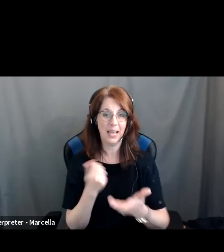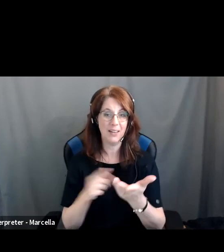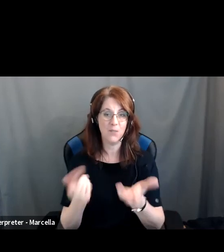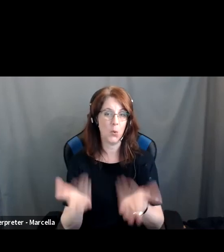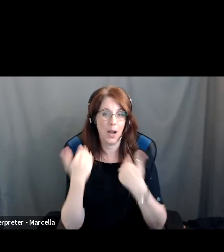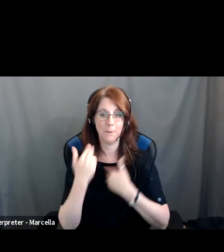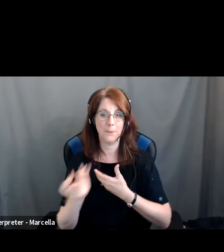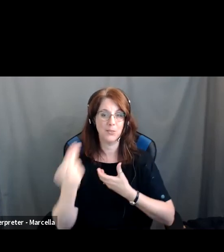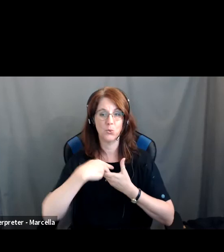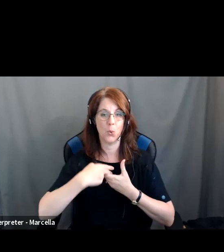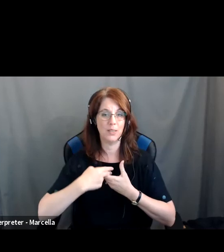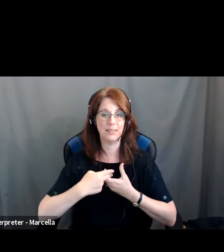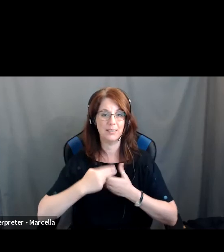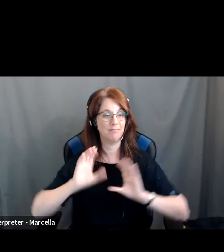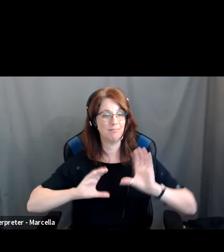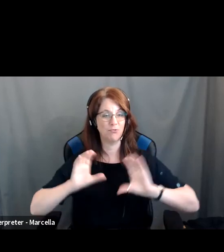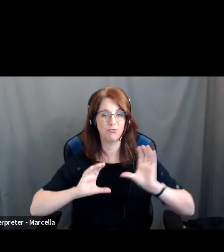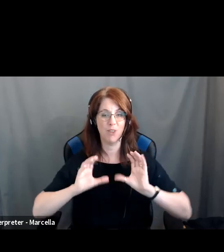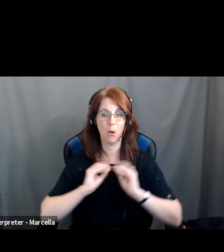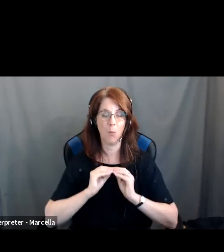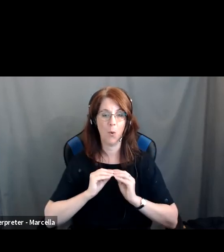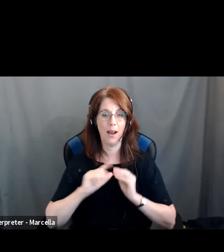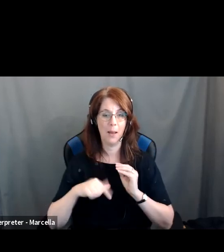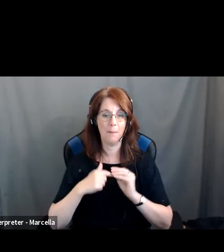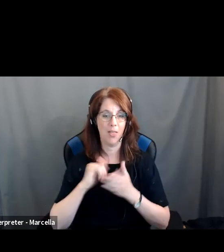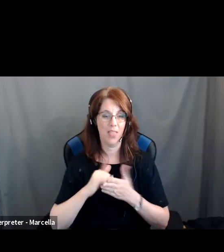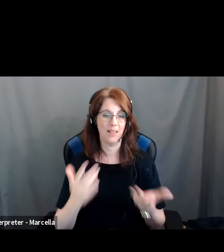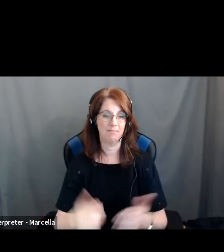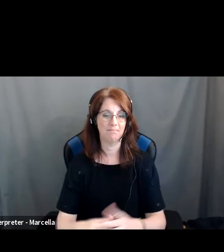and join us and talk more about that.